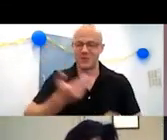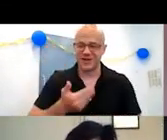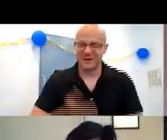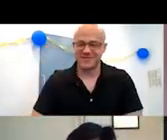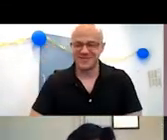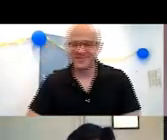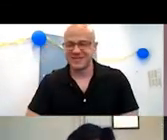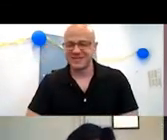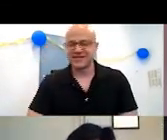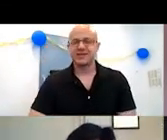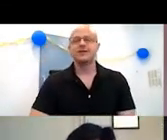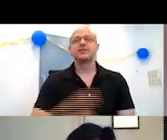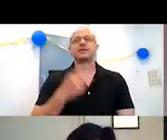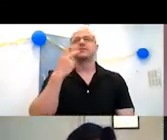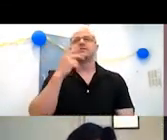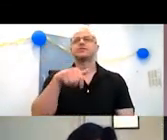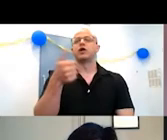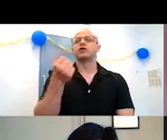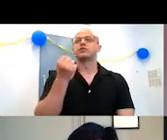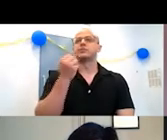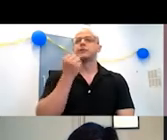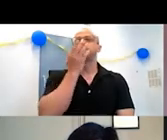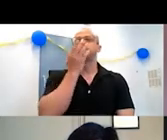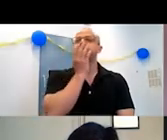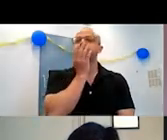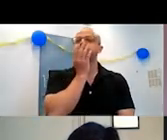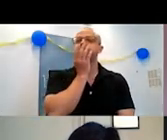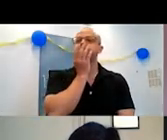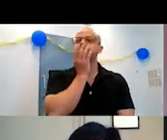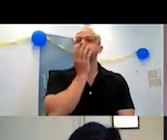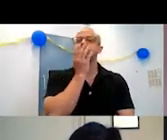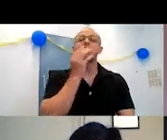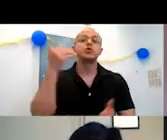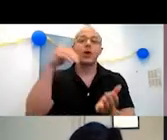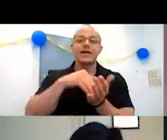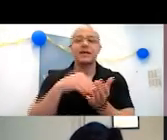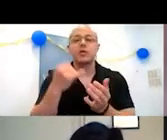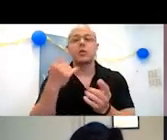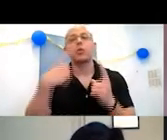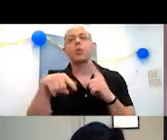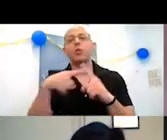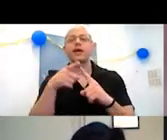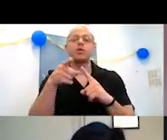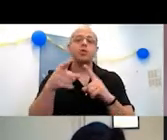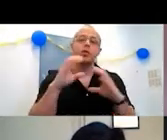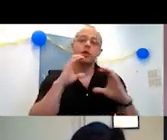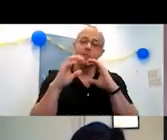Yay, all right. Yes, you're welcome. Let's see what some other signs.